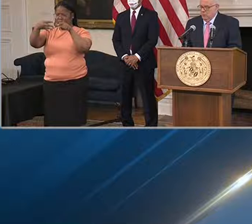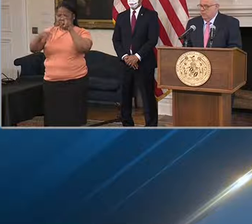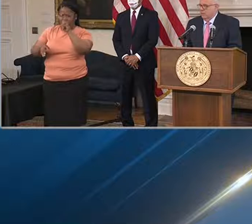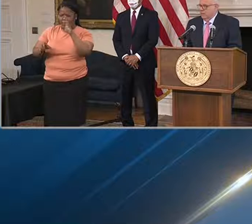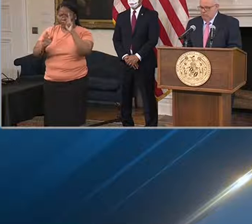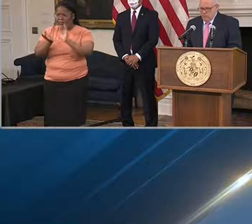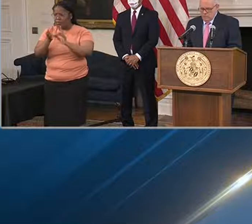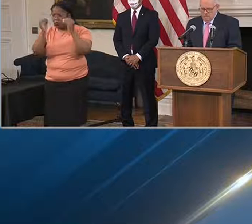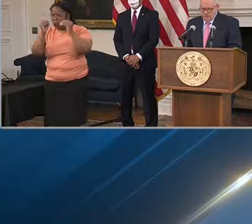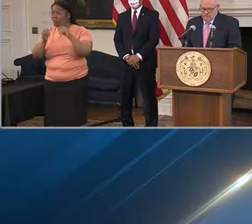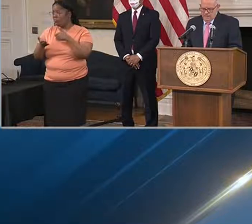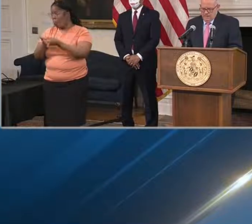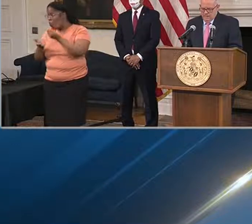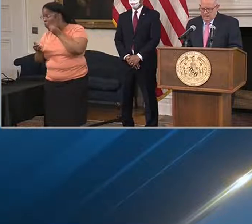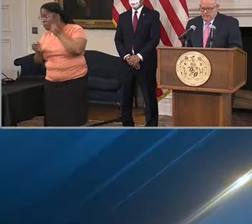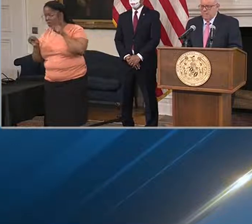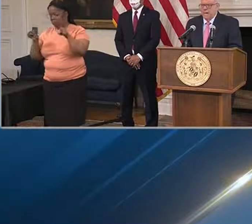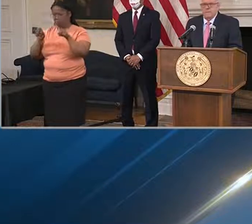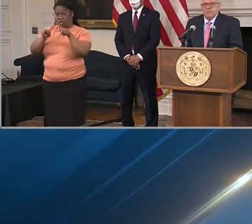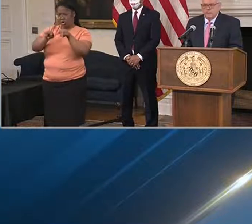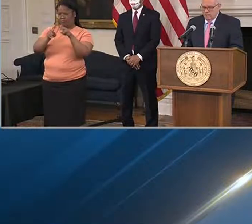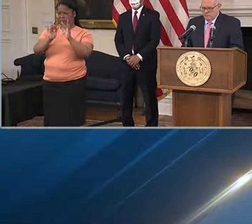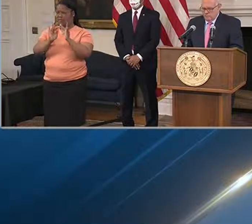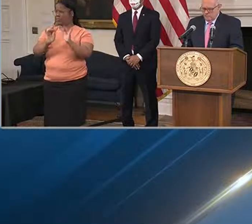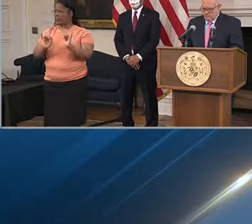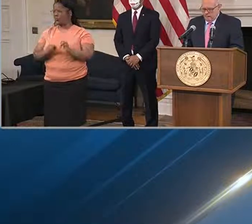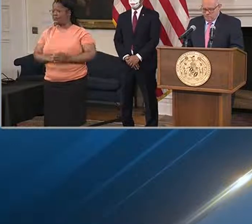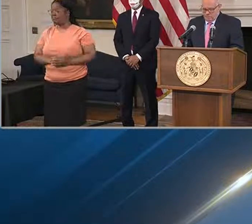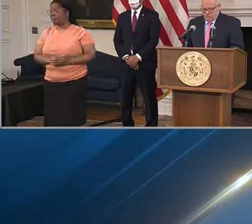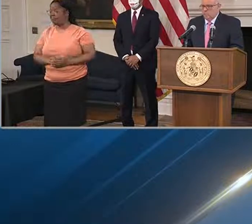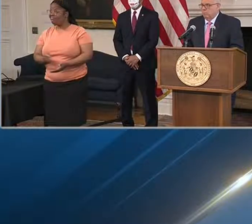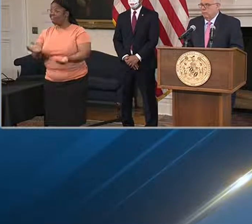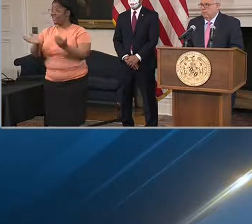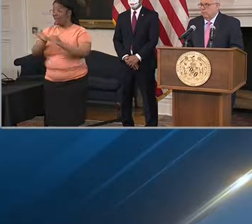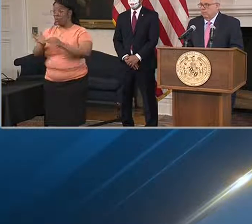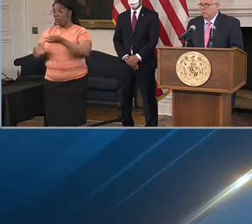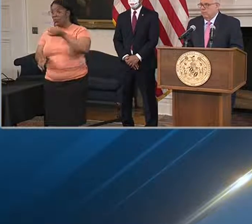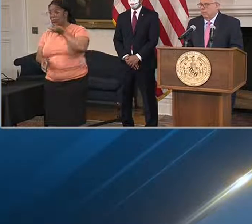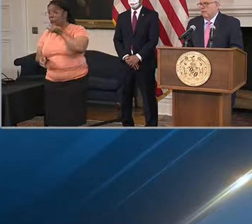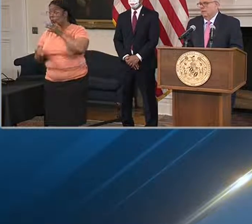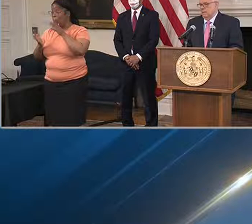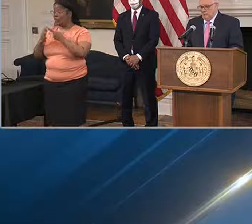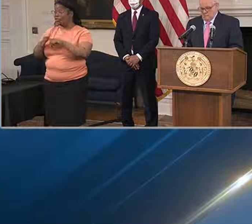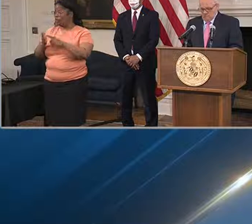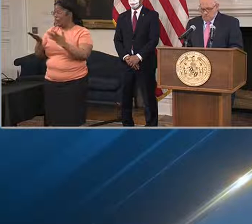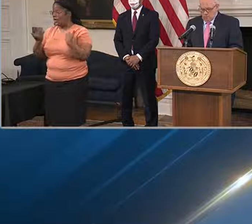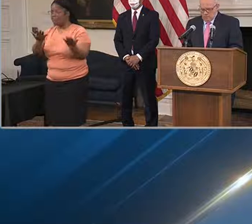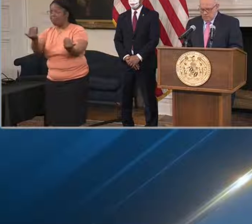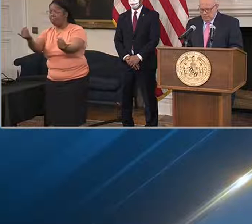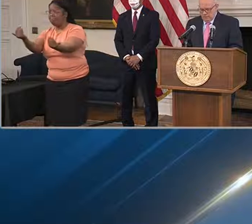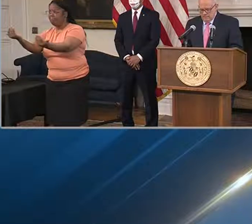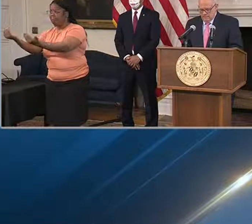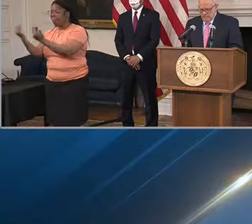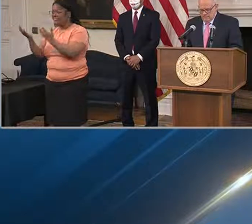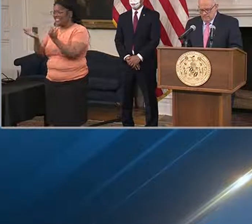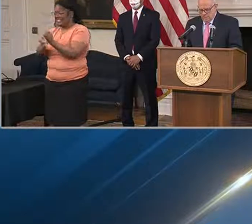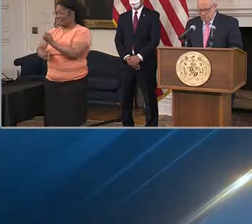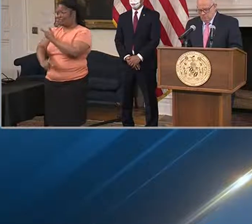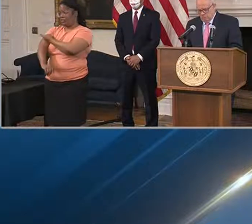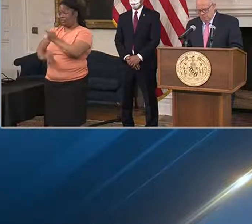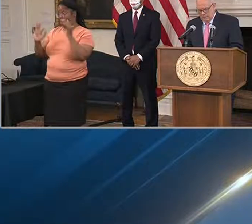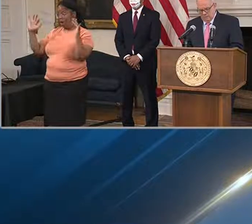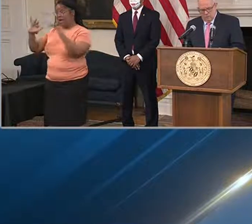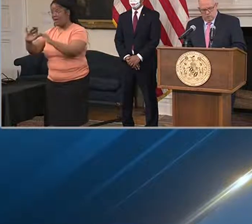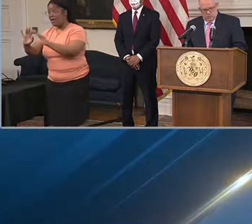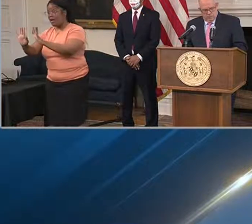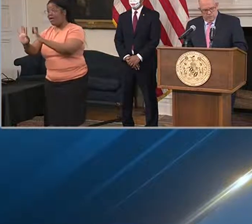up eligibility for everyone, that does not mean everyone will be able to immediately get an appointment.